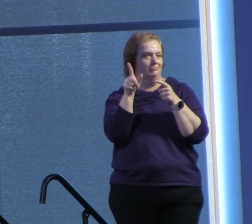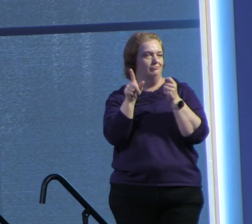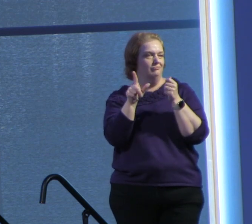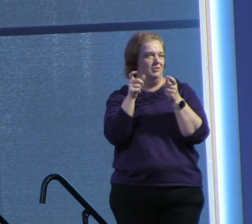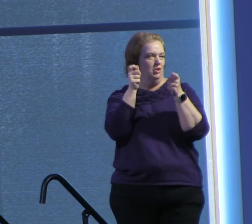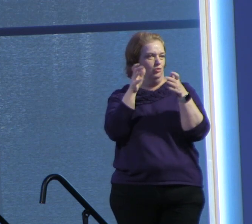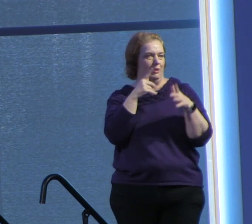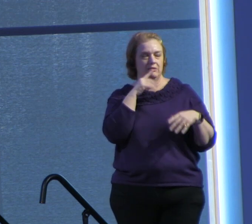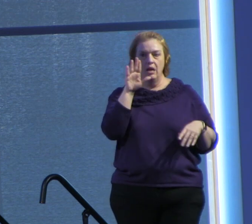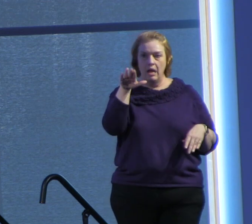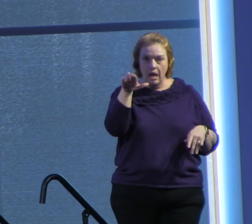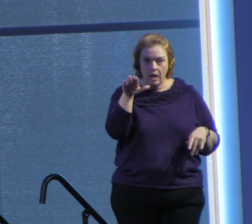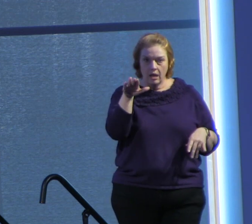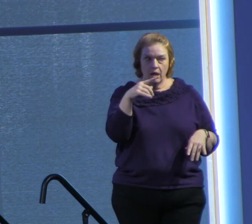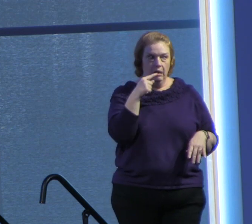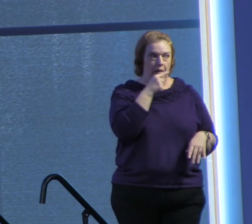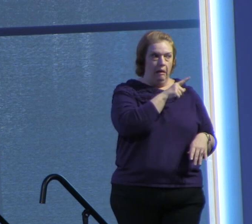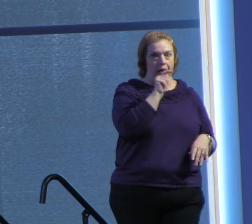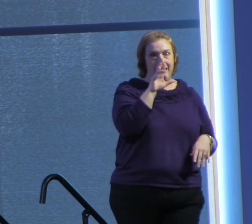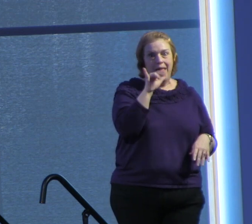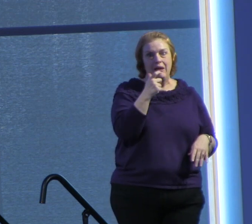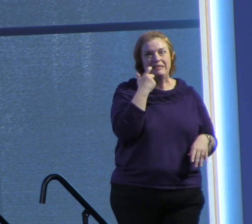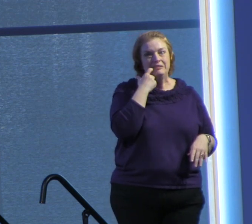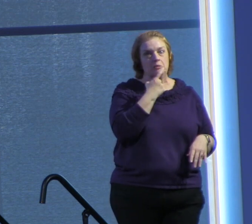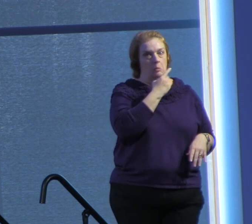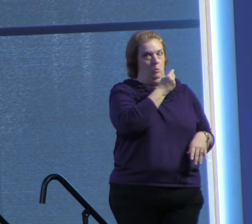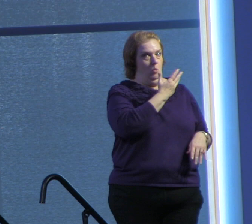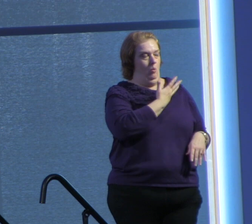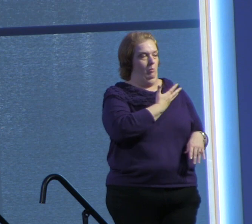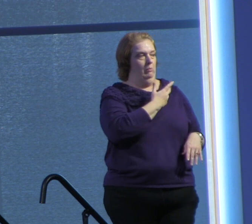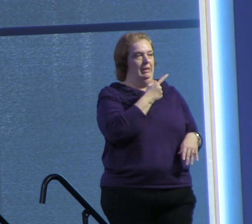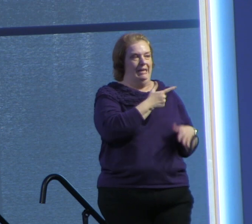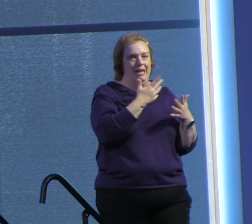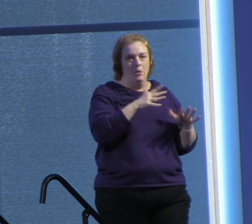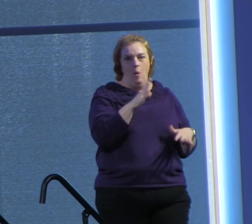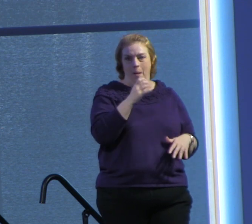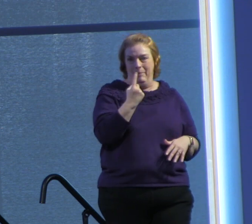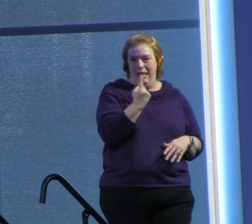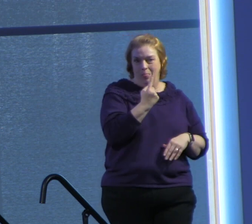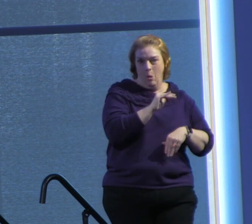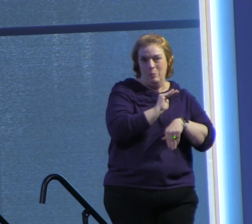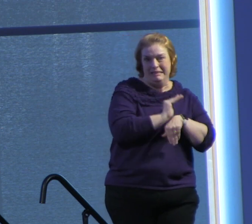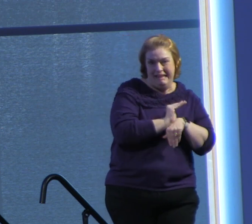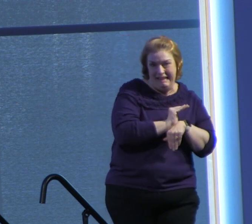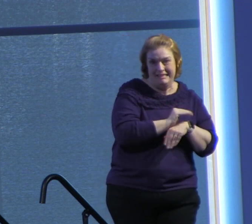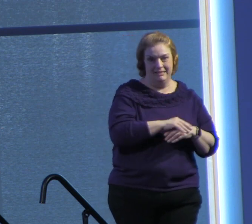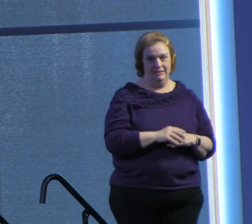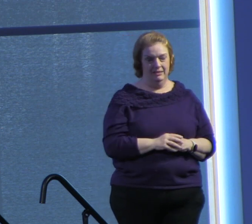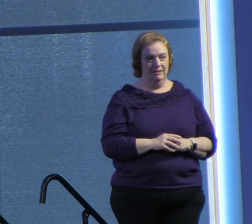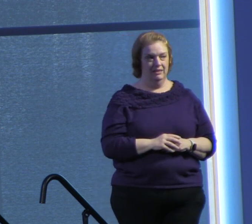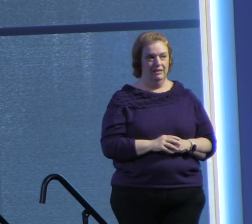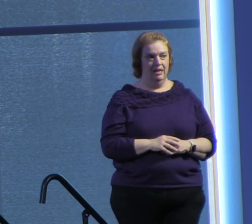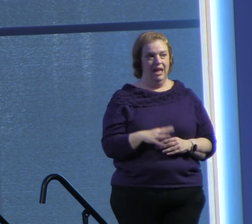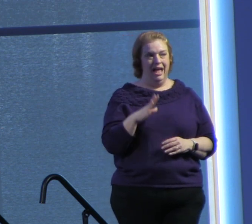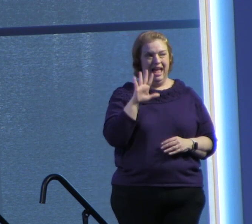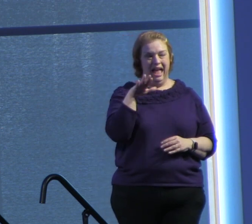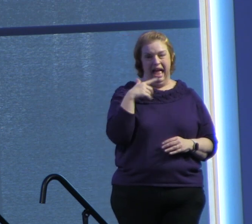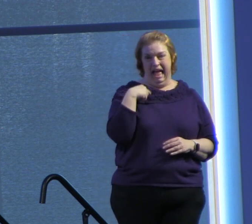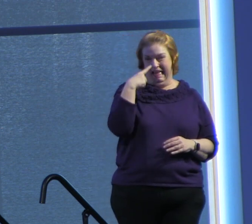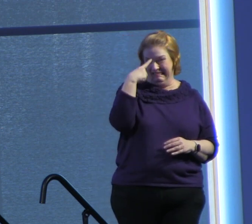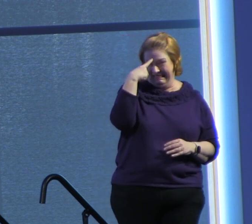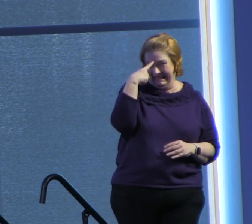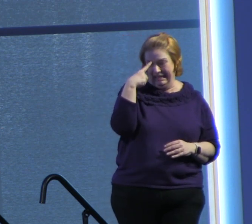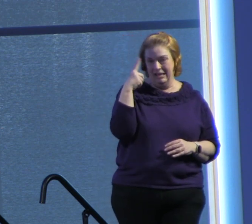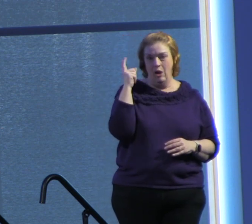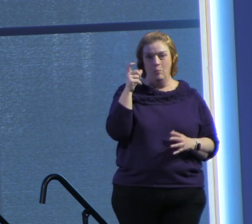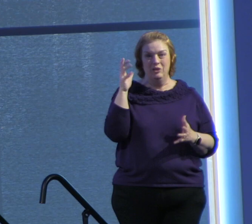say, hey, so Larry just told me that he doesn't want to be alone tonight. And I think we should